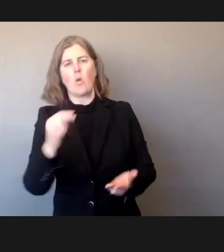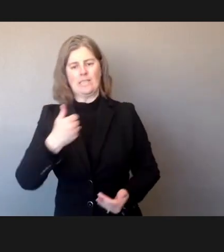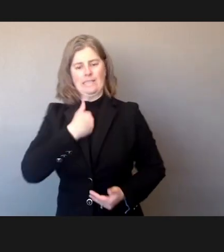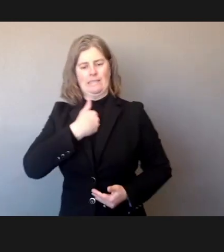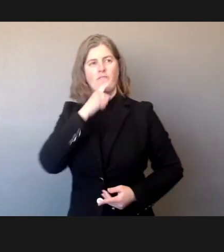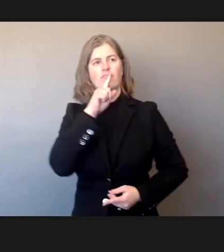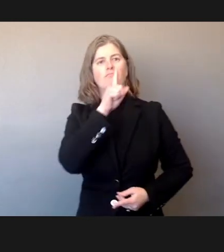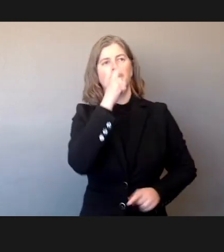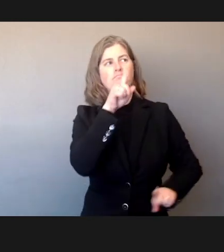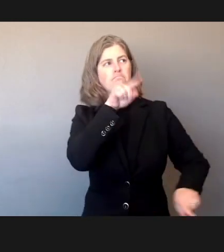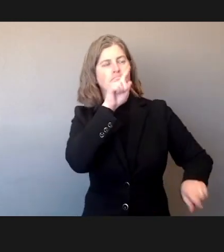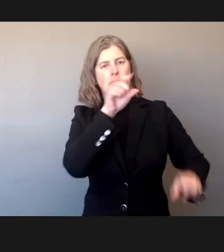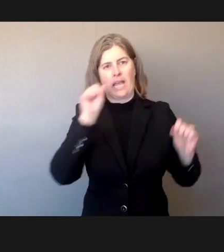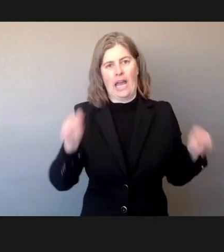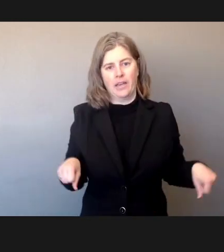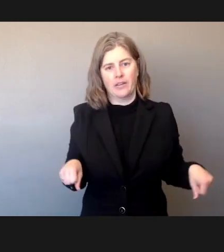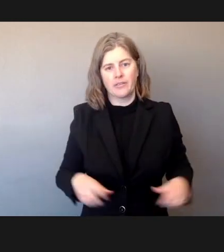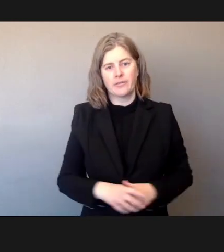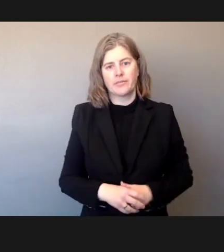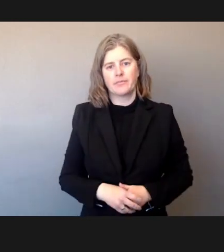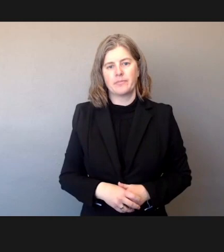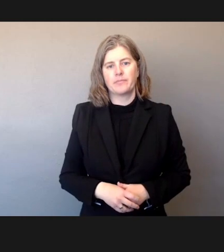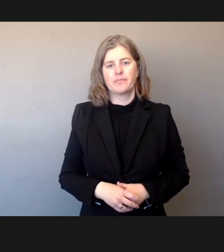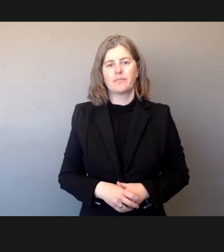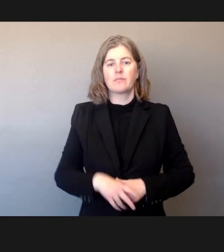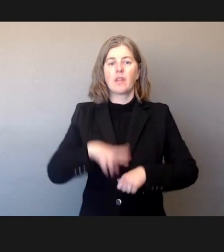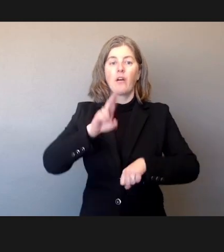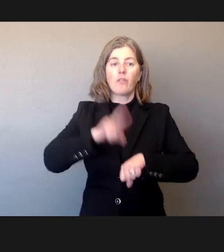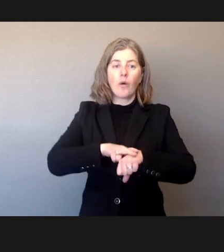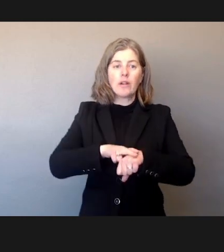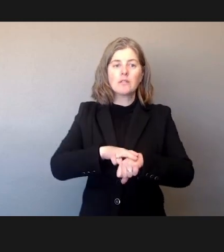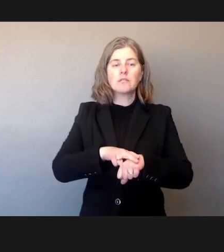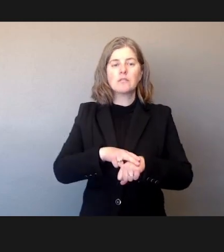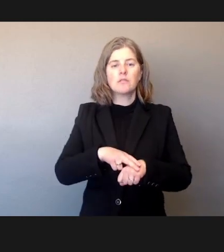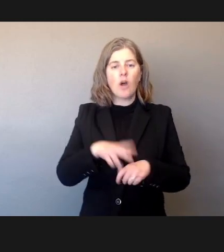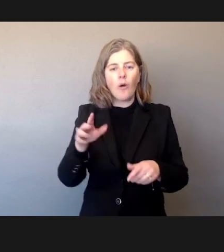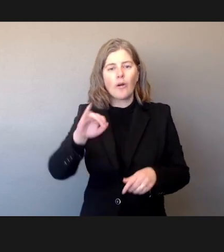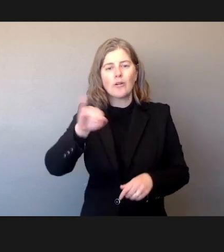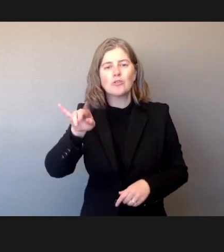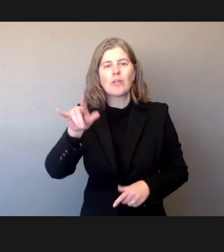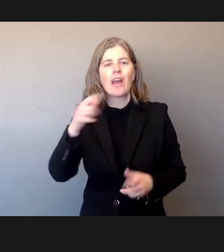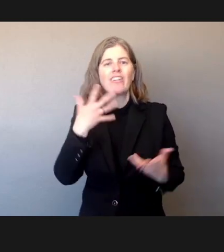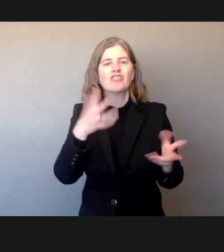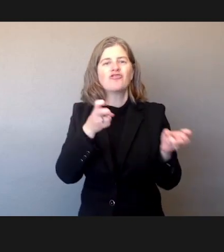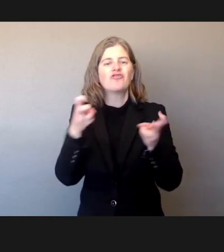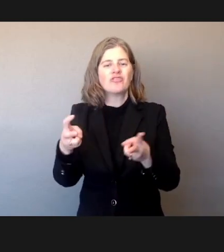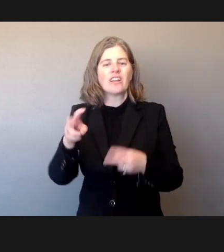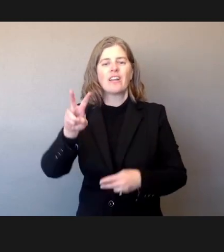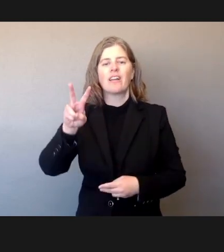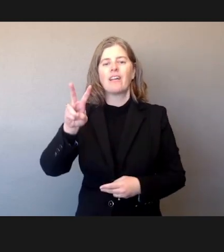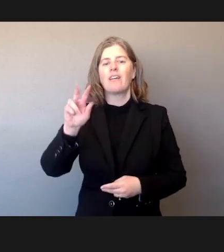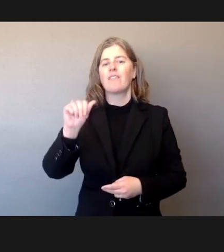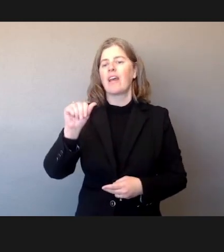self-reports. And so, of course, the number of COVID, Julia already put it in, and it's VAERS,